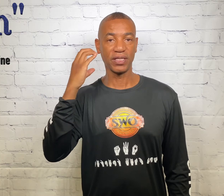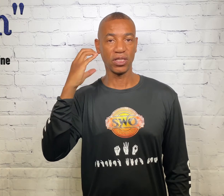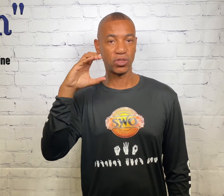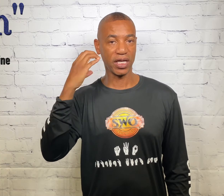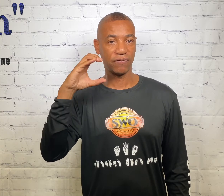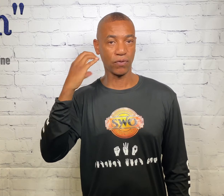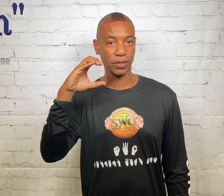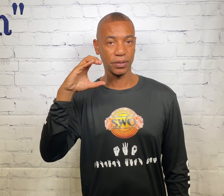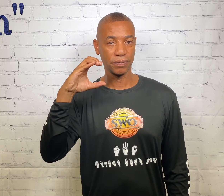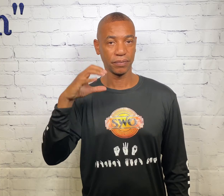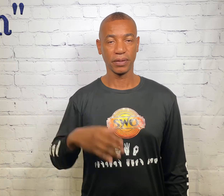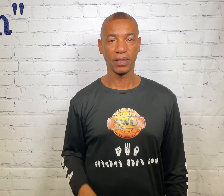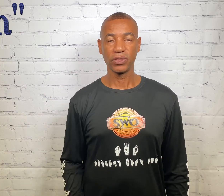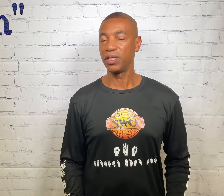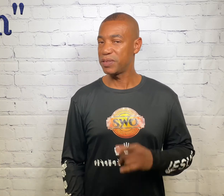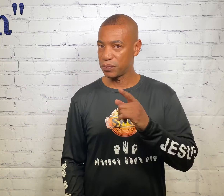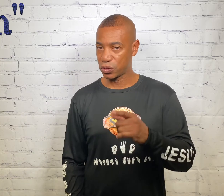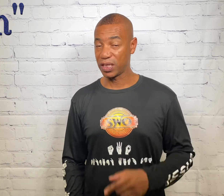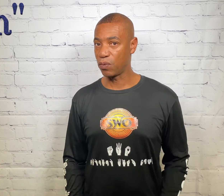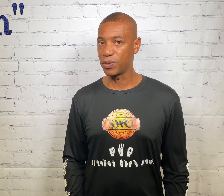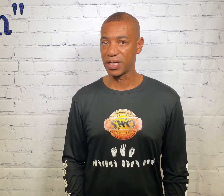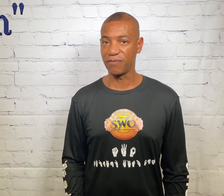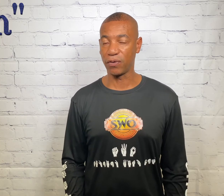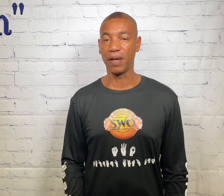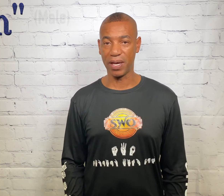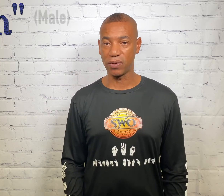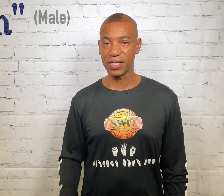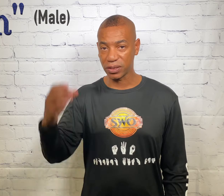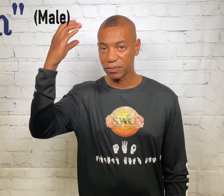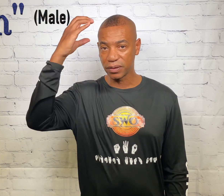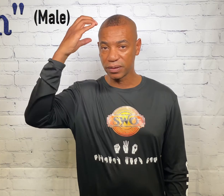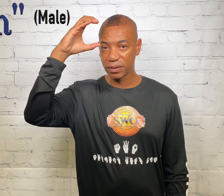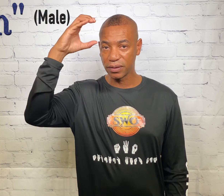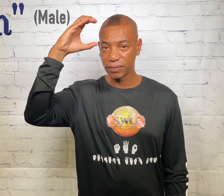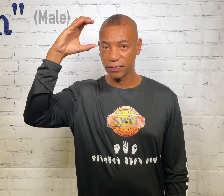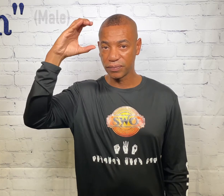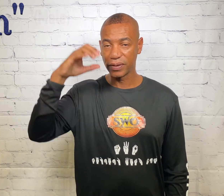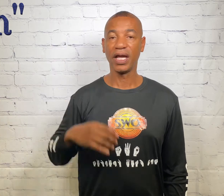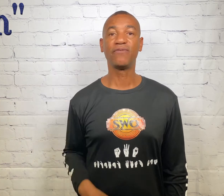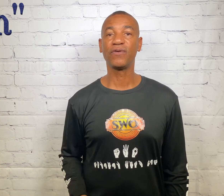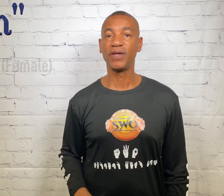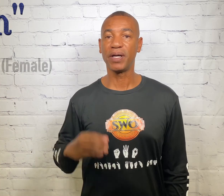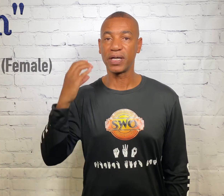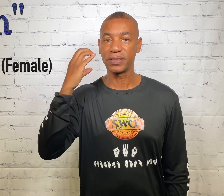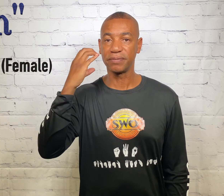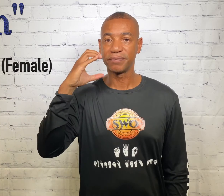and you shake it forward. So let me demonstrate that one more time for a male cousin and for a female cousin.